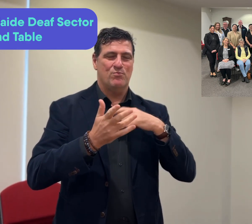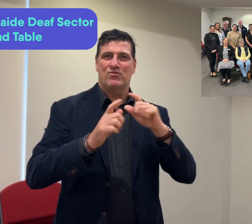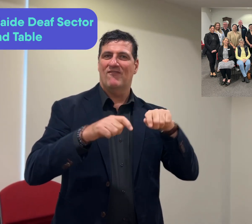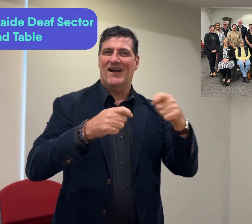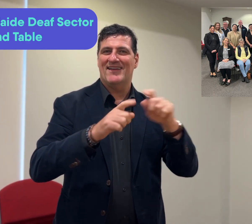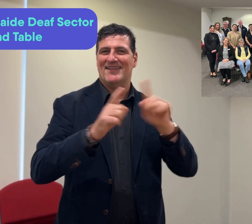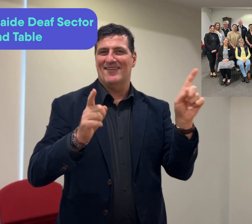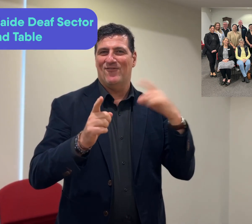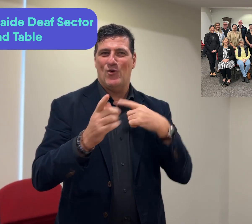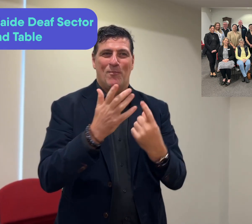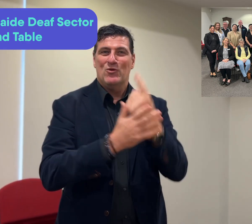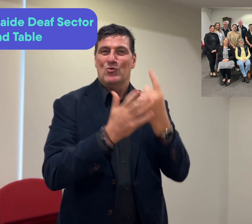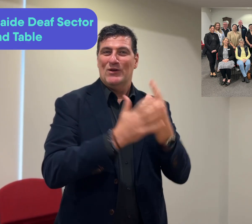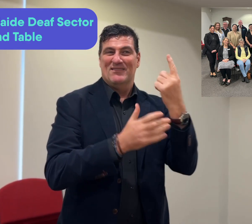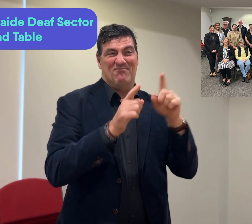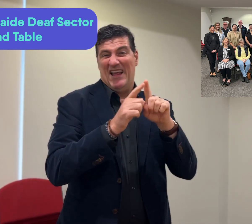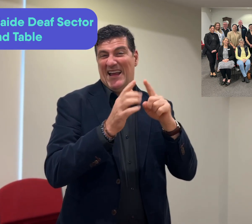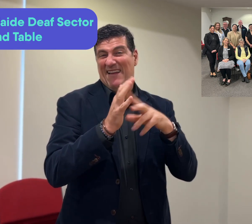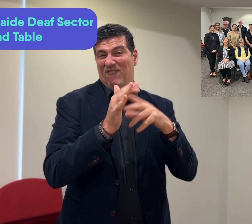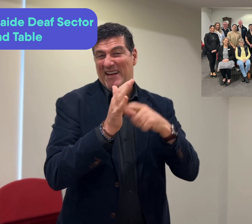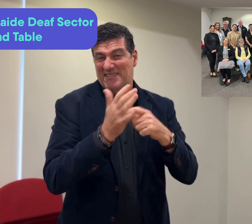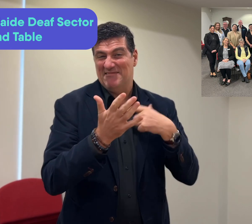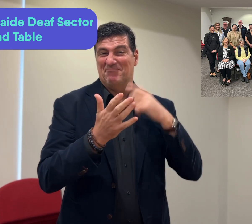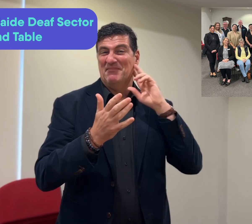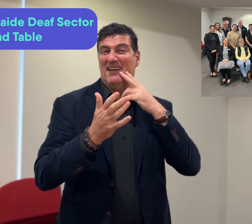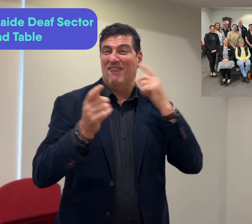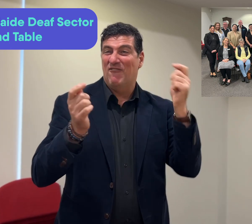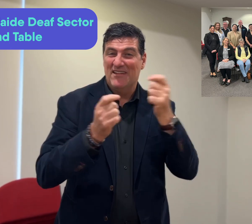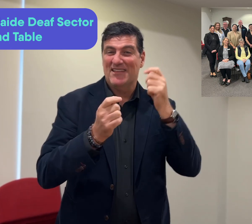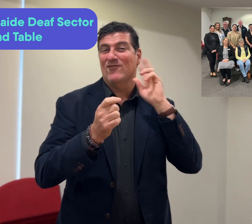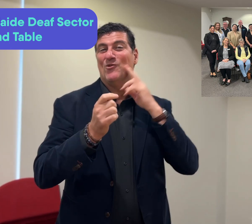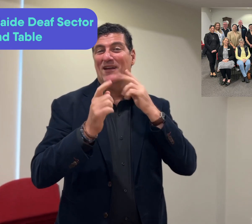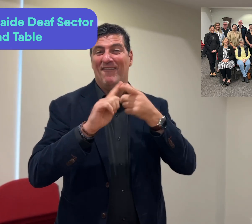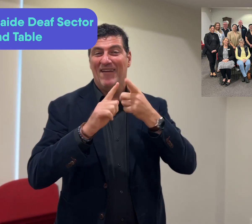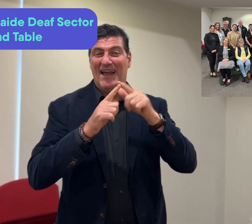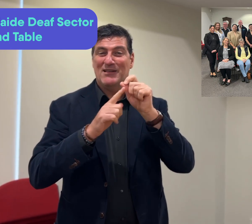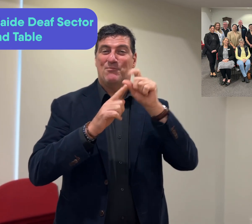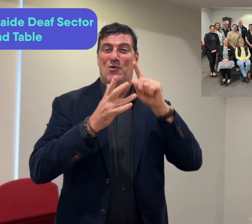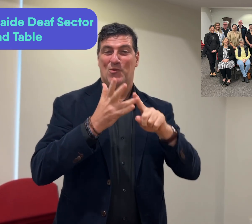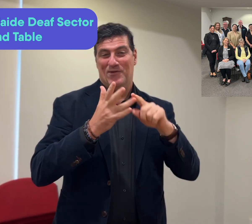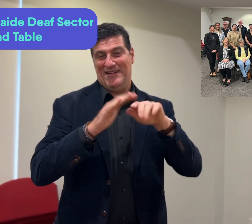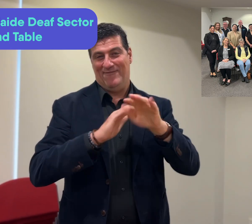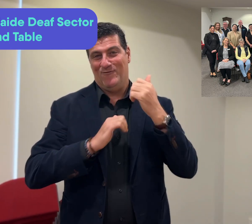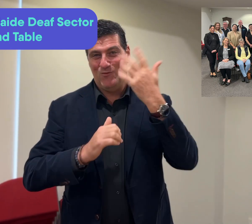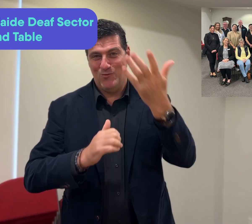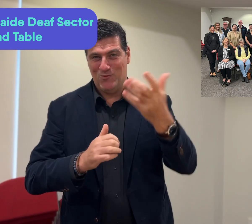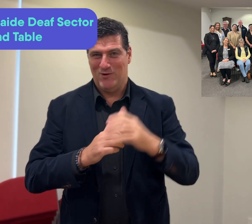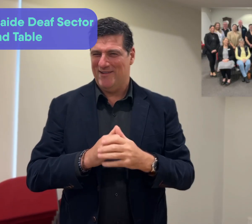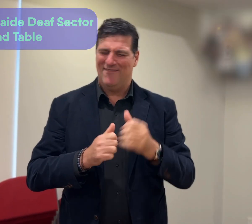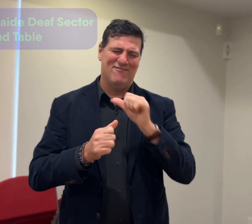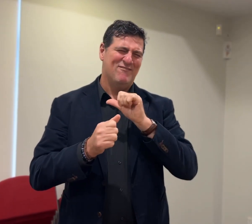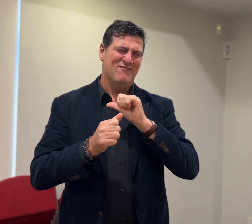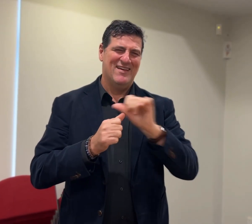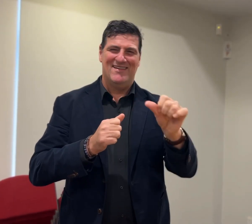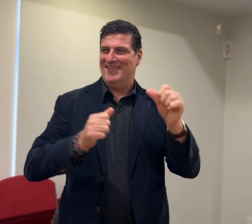or connecting together to provide different opportunities such as events, a deaf festival, or a deaf expo in the